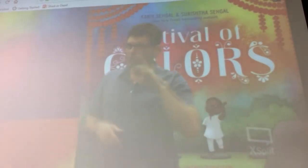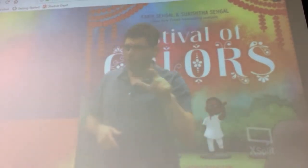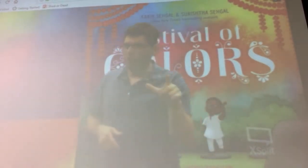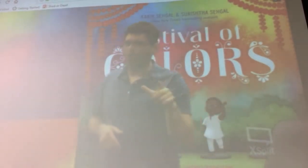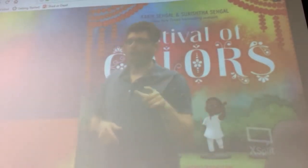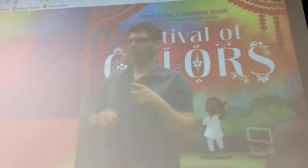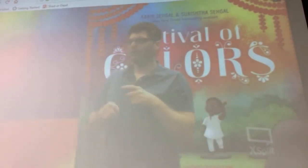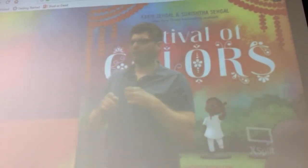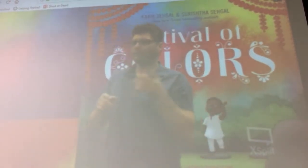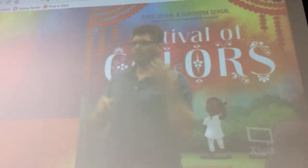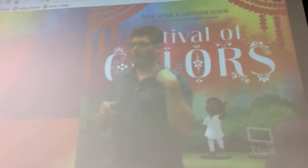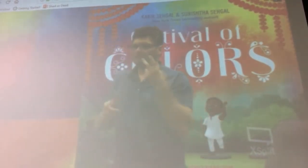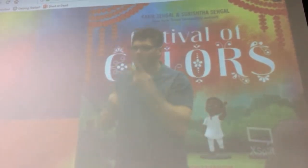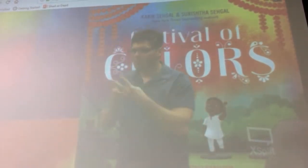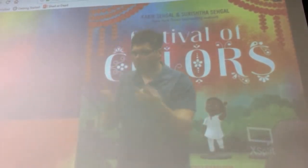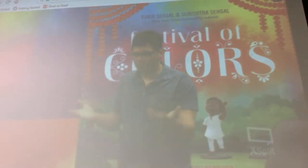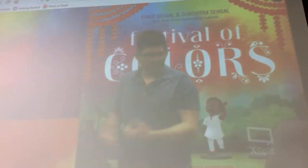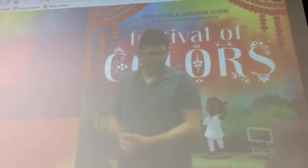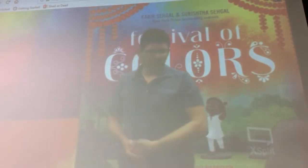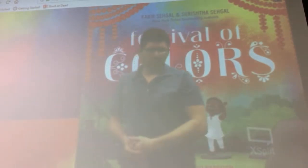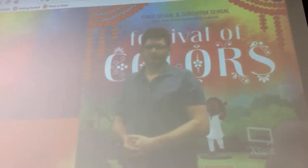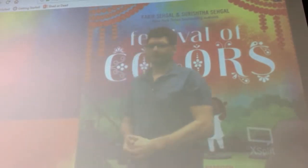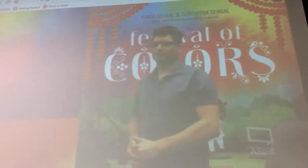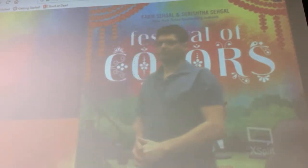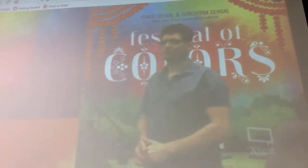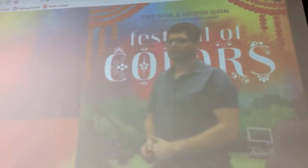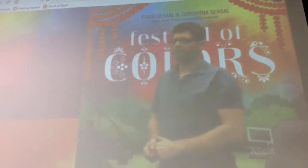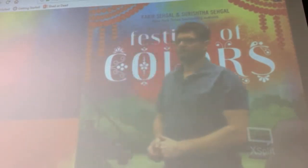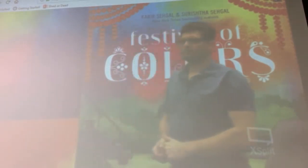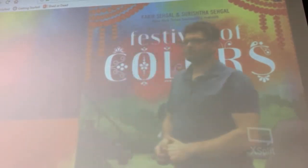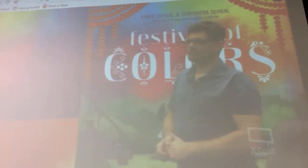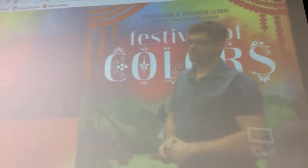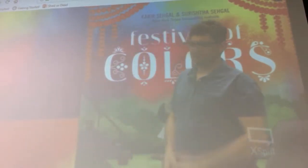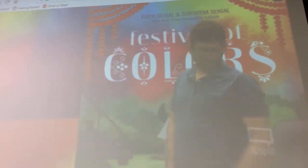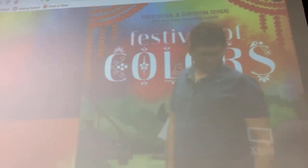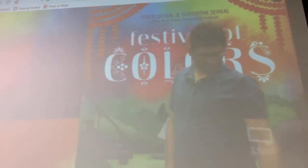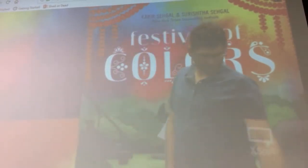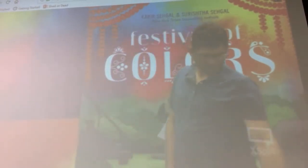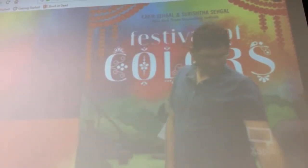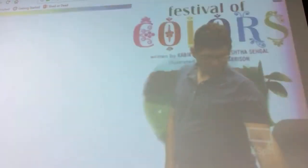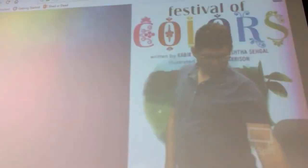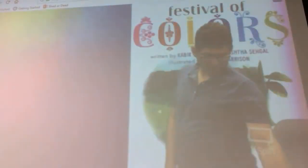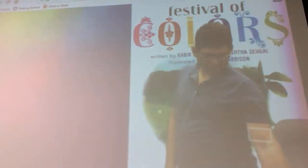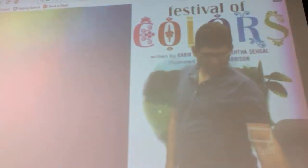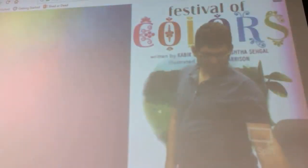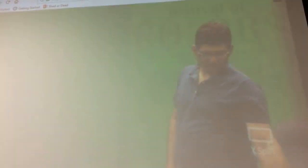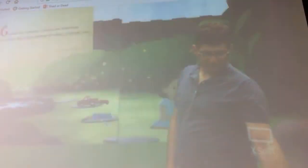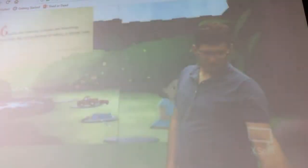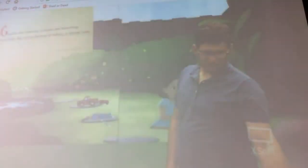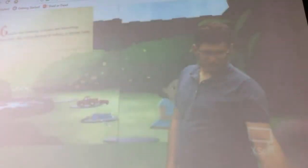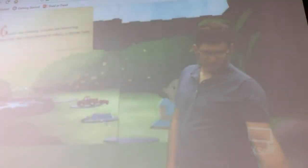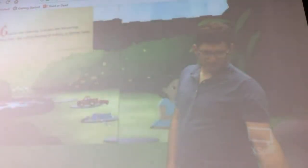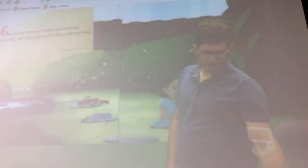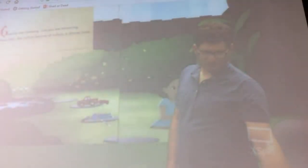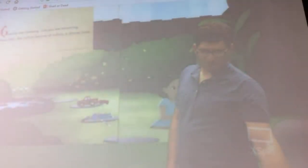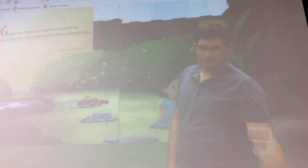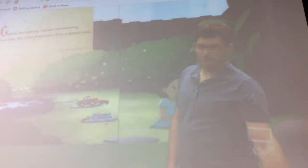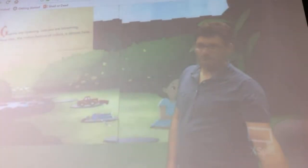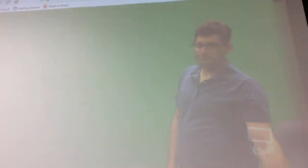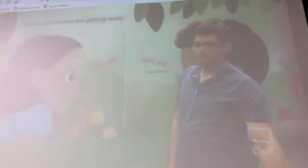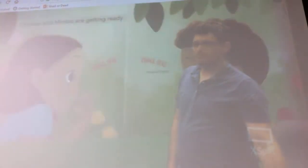can take some language data to see if the students are recalling the vocabulary that they've been learning over the past 2 weeks in the